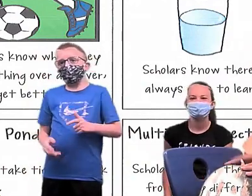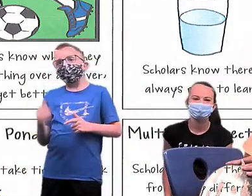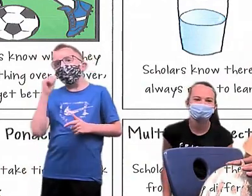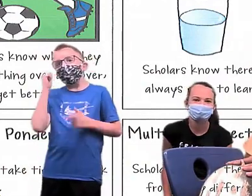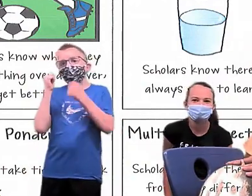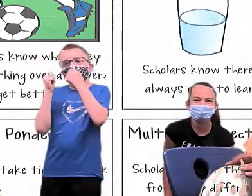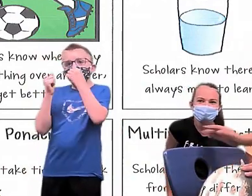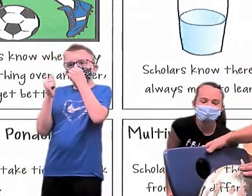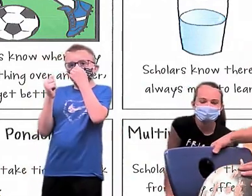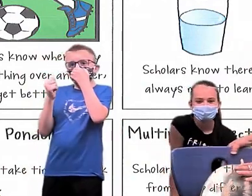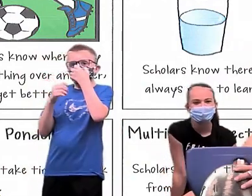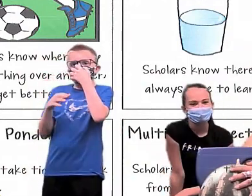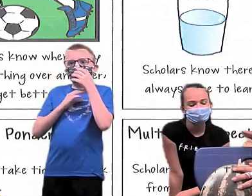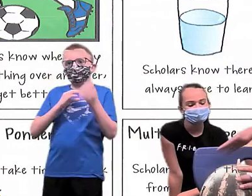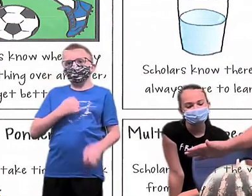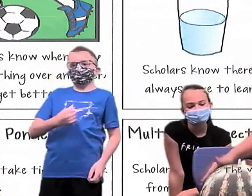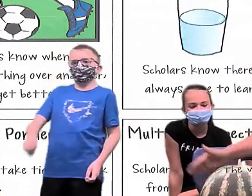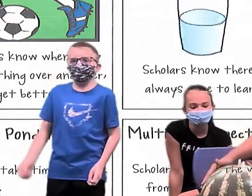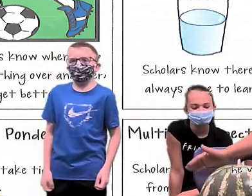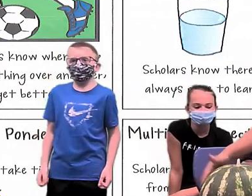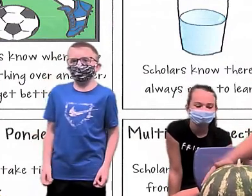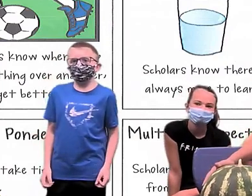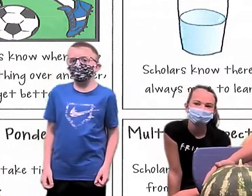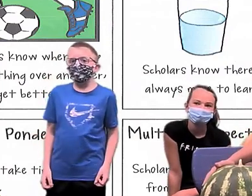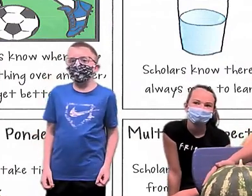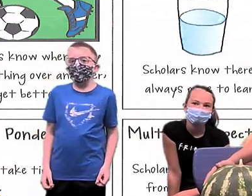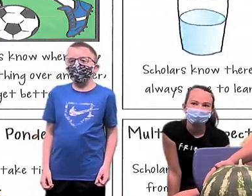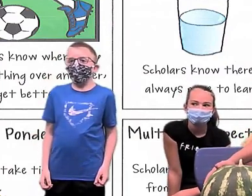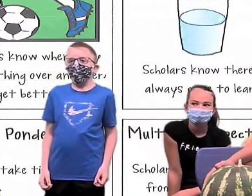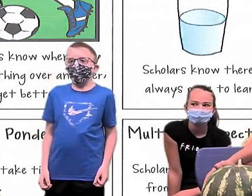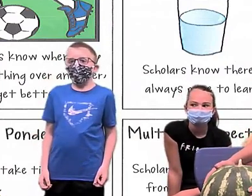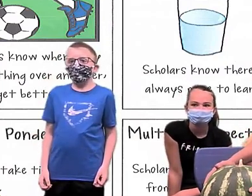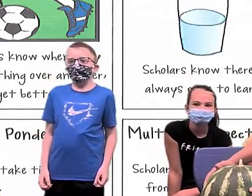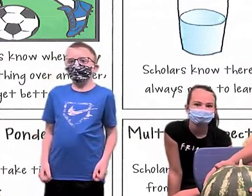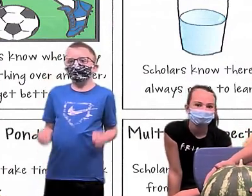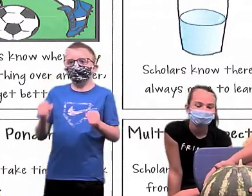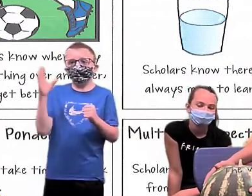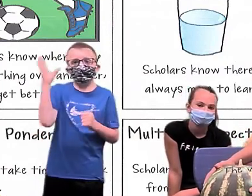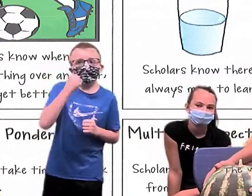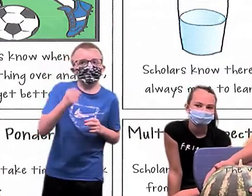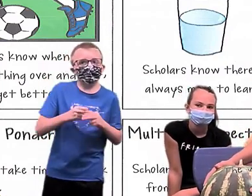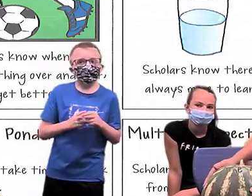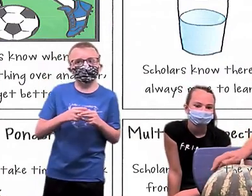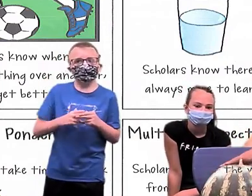and Kaden too. Let's see if you can guess the weight.